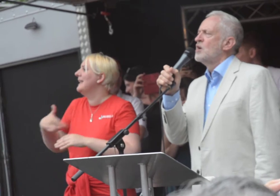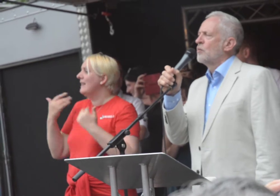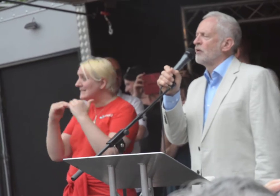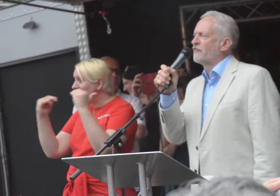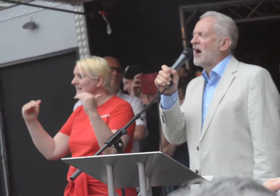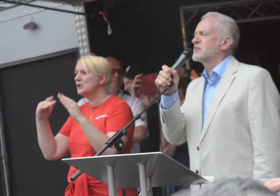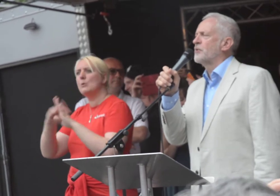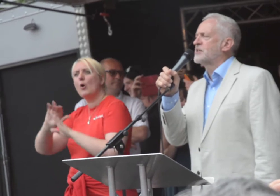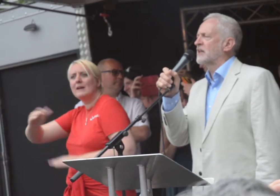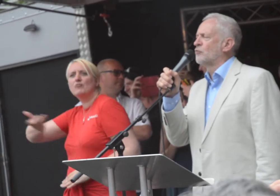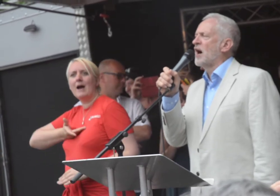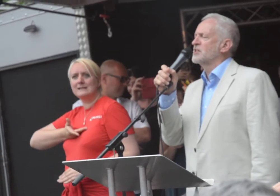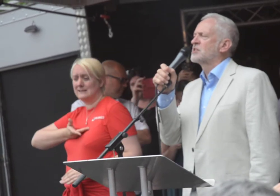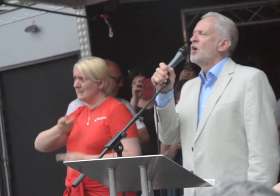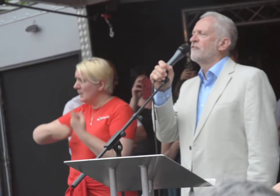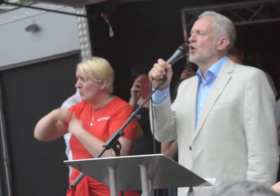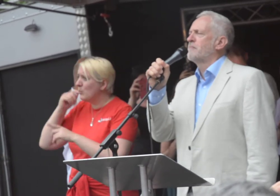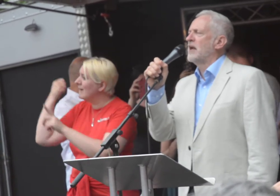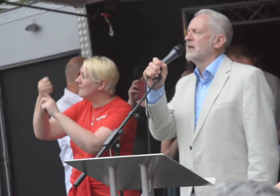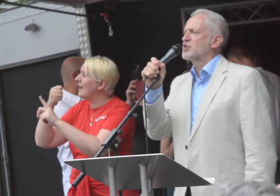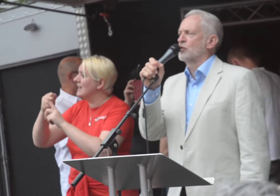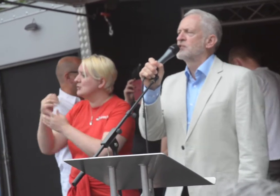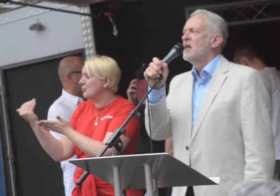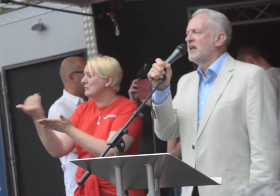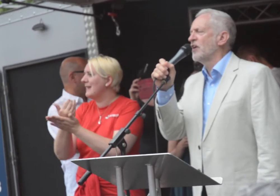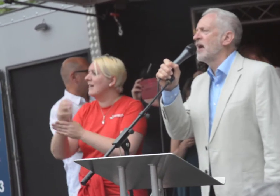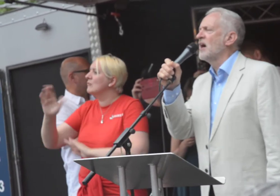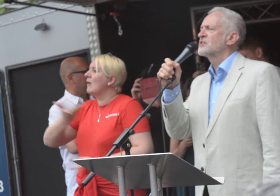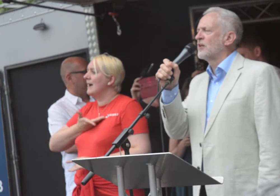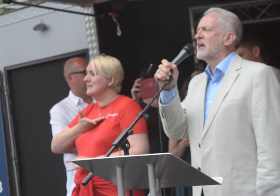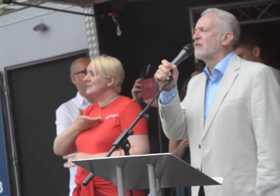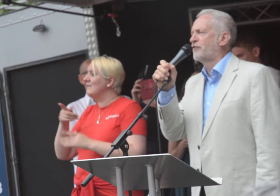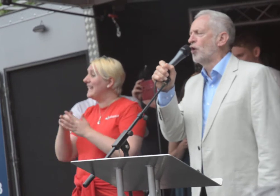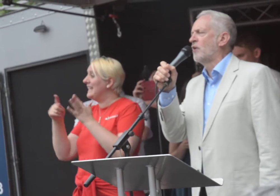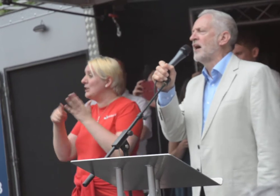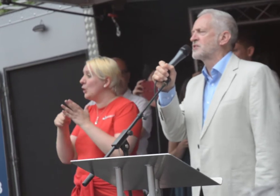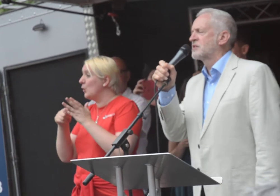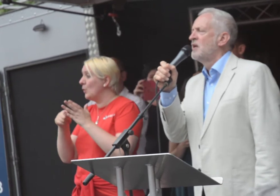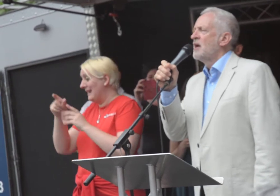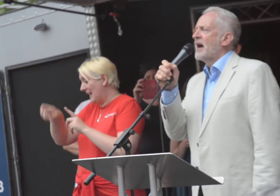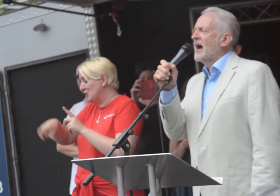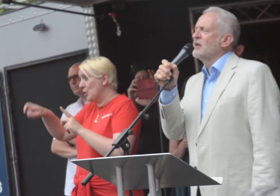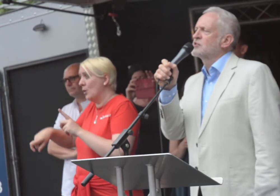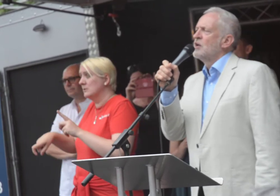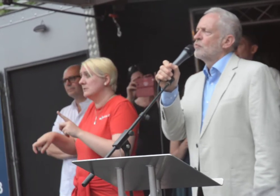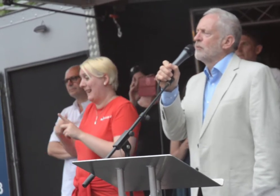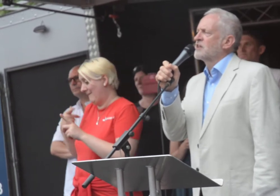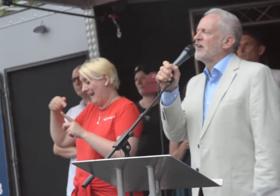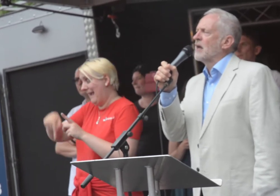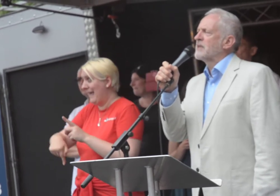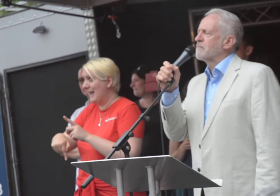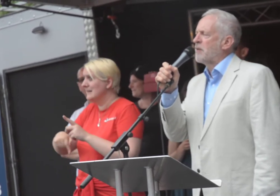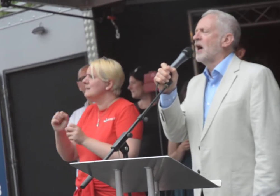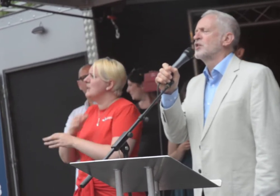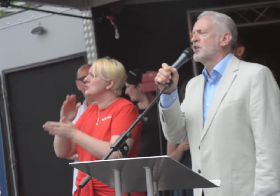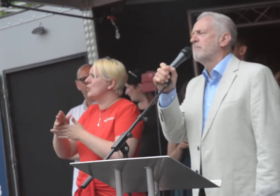rights. We will fight to protect the rights of European nationals living here so they get full rights. And we will